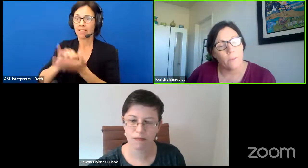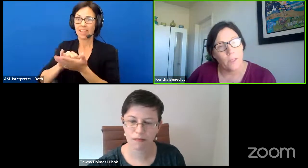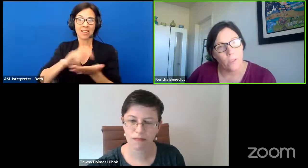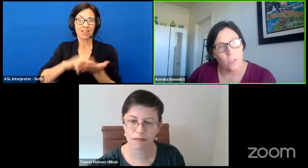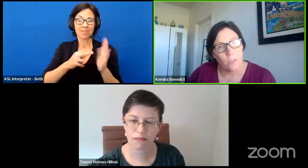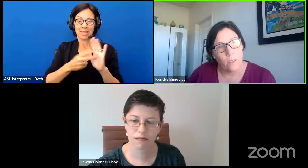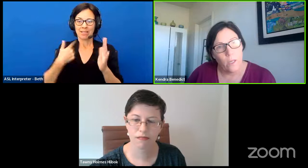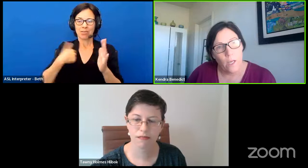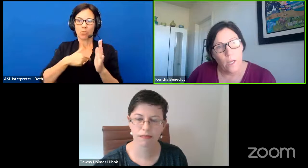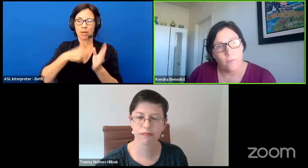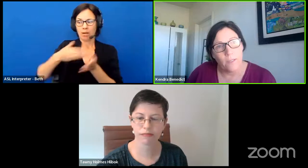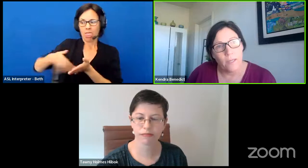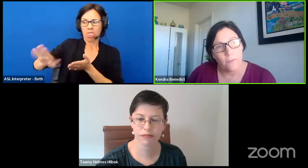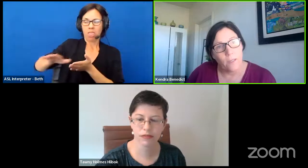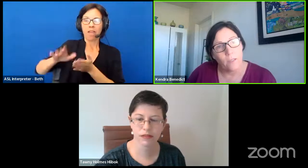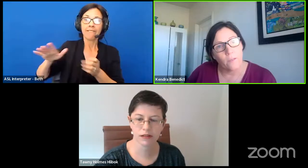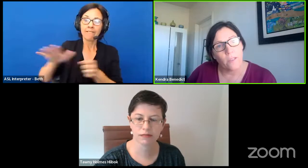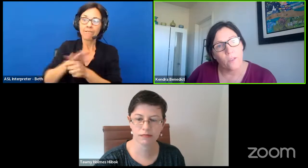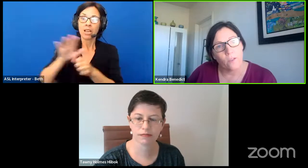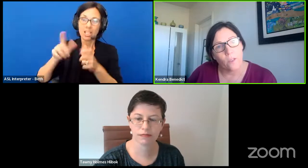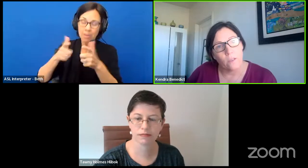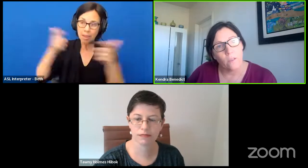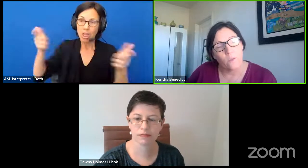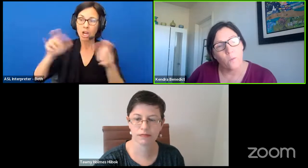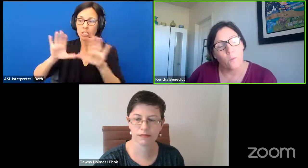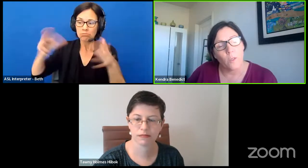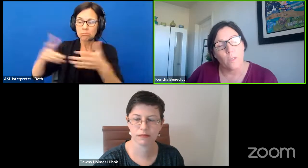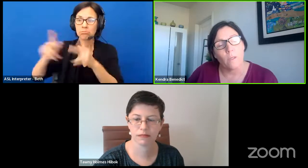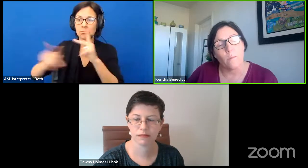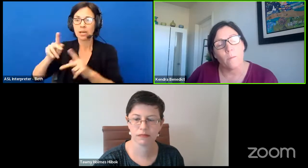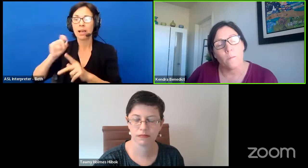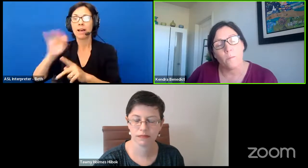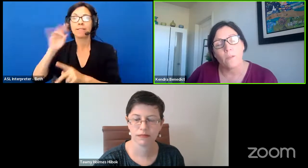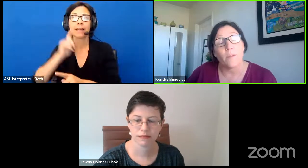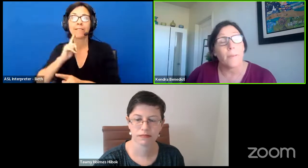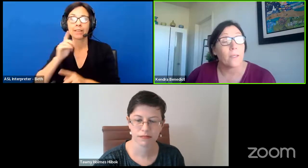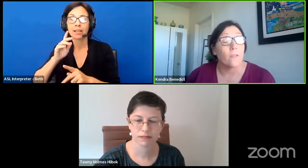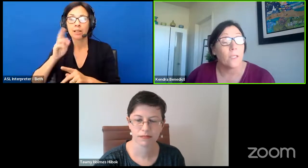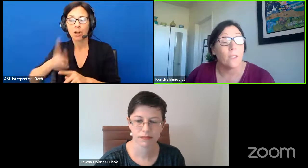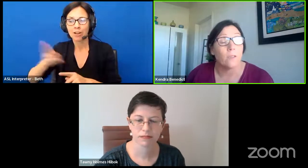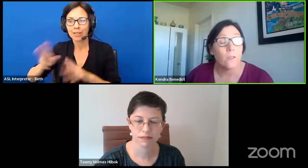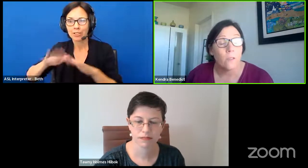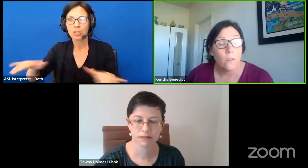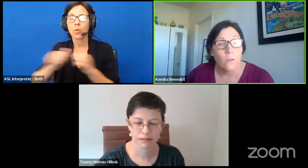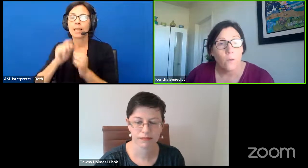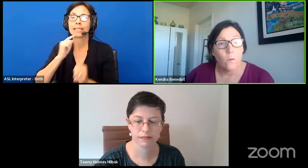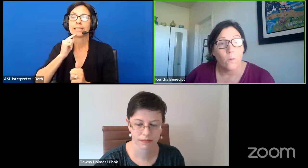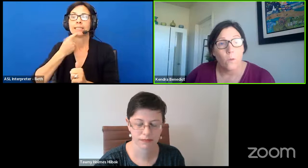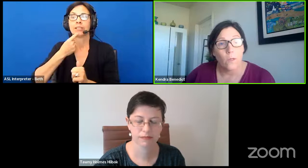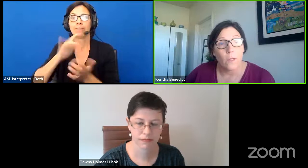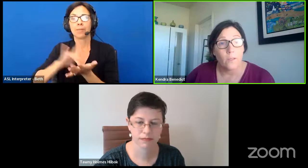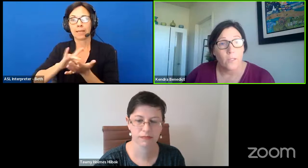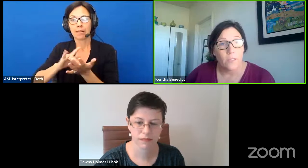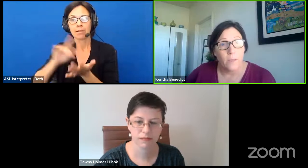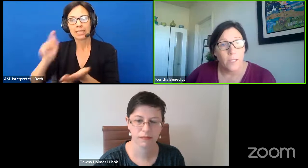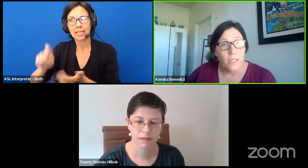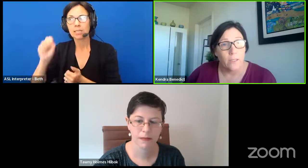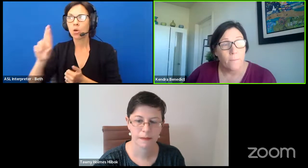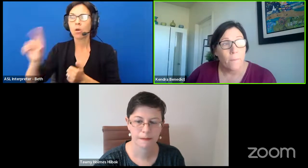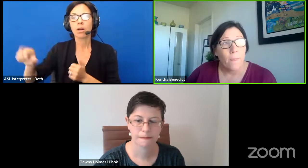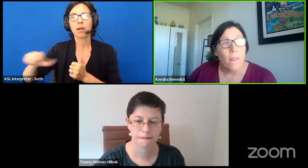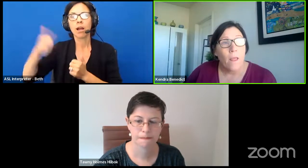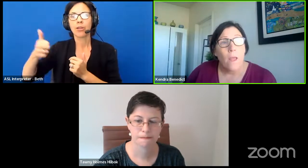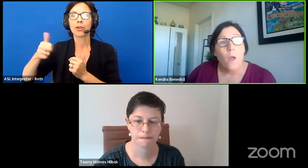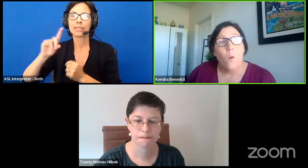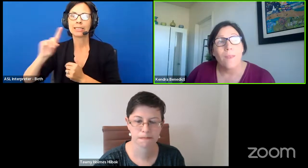of the population of deaf and hard of hearing children with severe medical needs or other